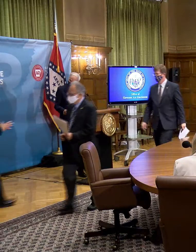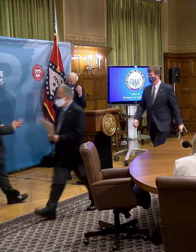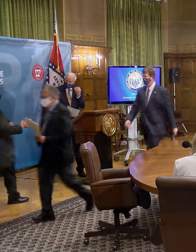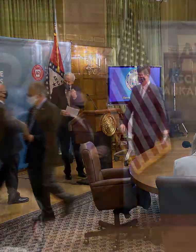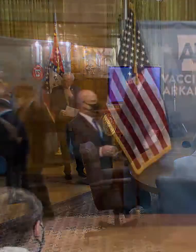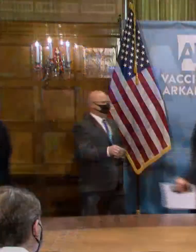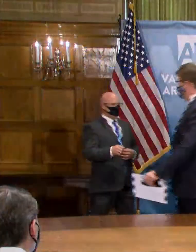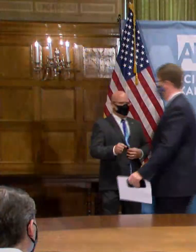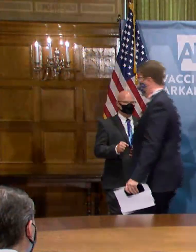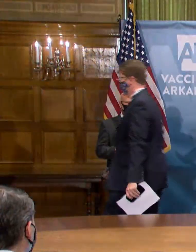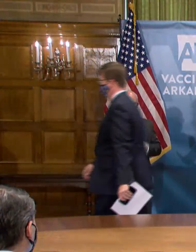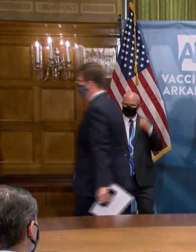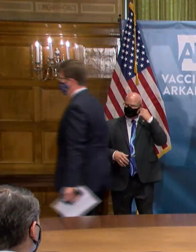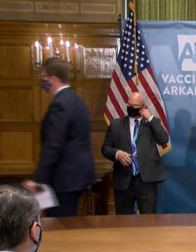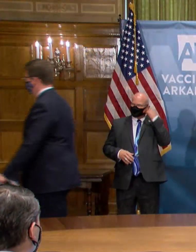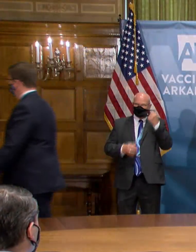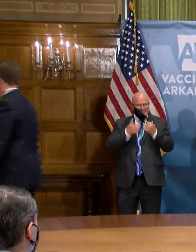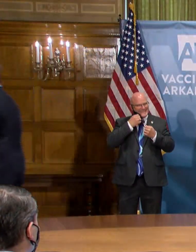Good afternoon, Eddie.